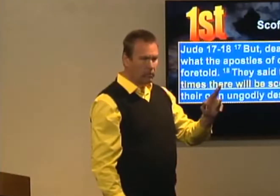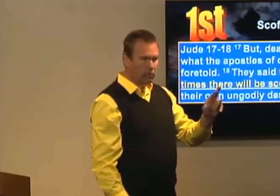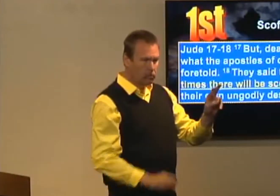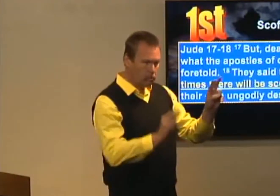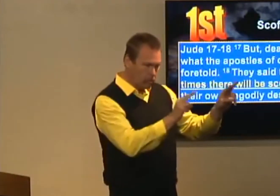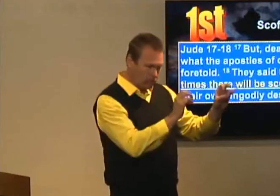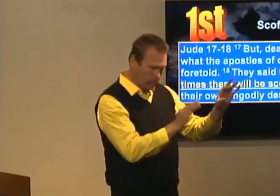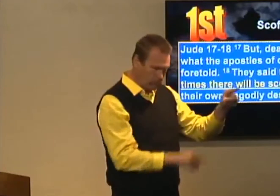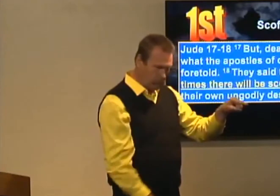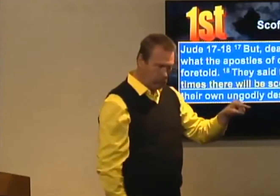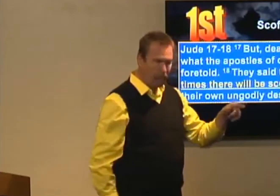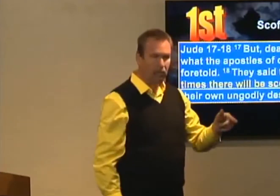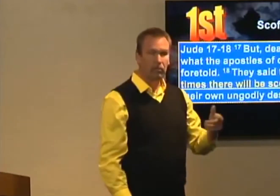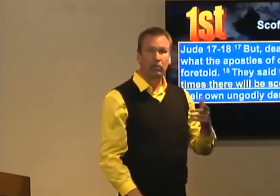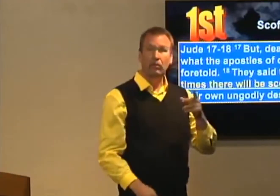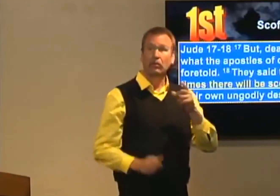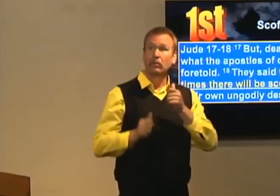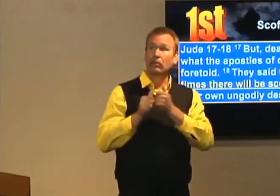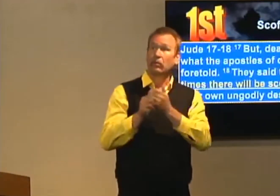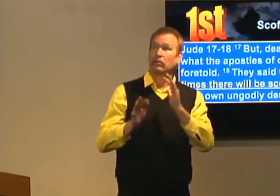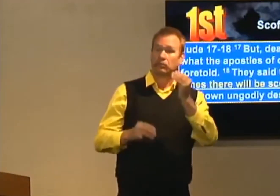Remember what Jesus said. He said to watch.